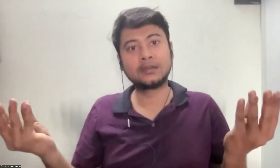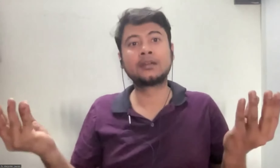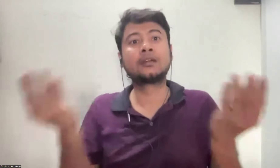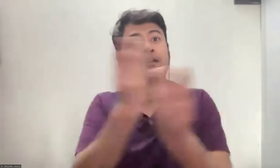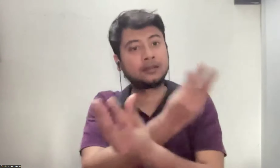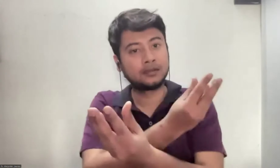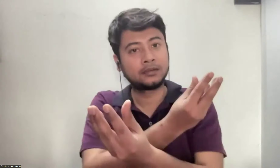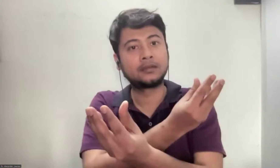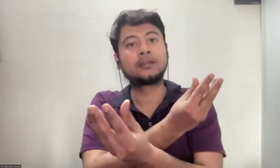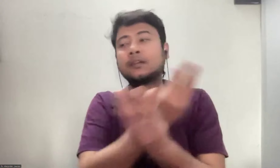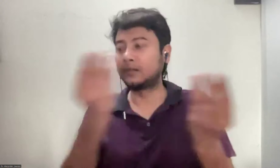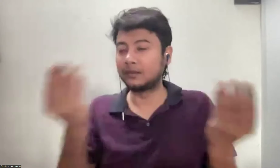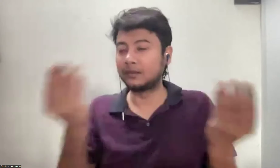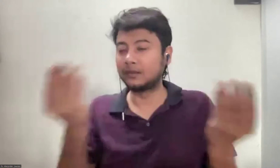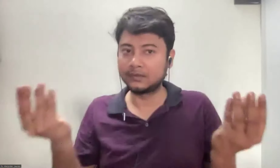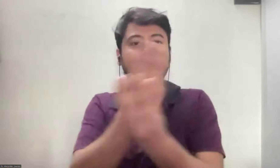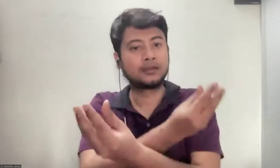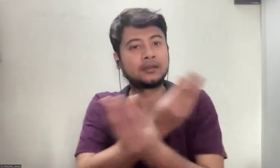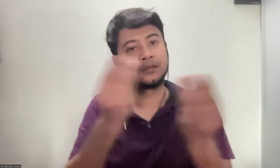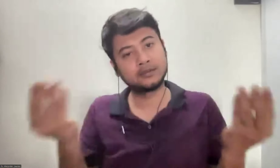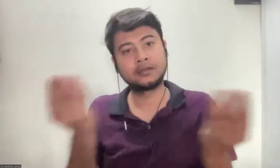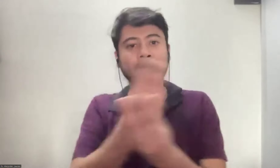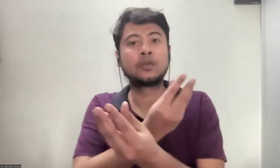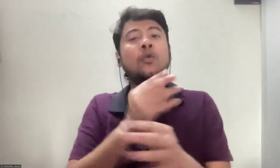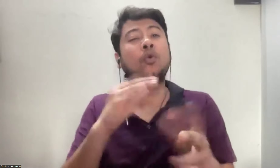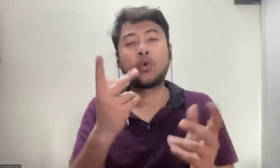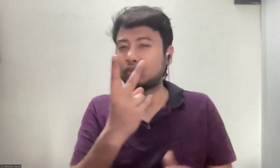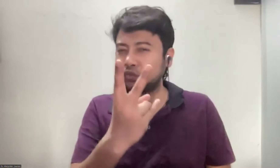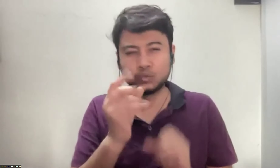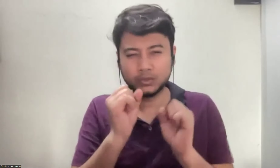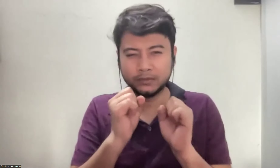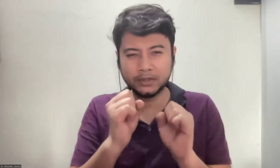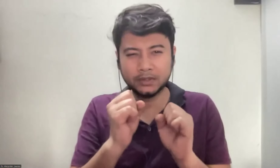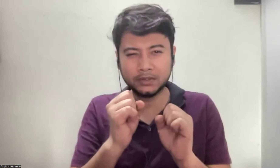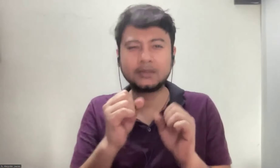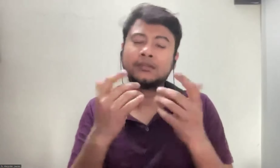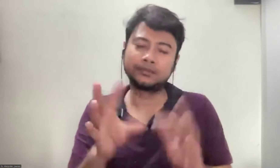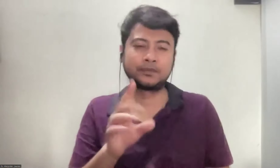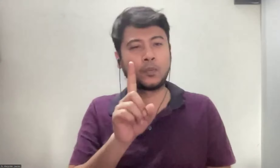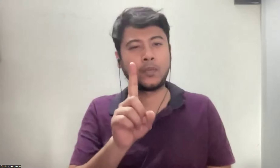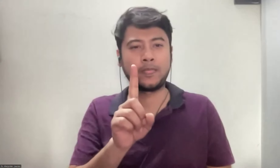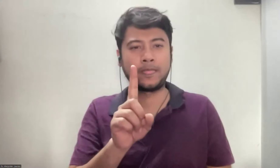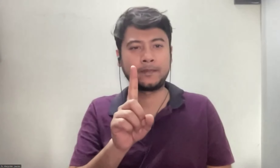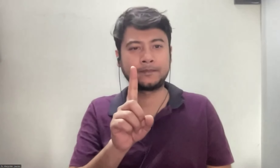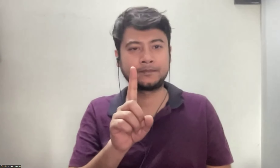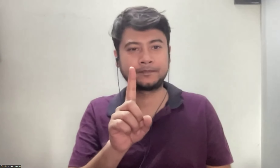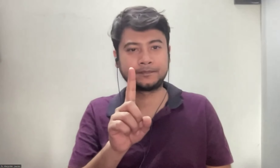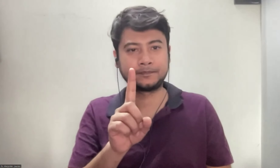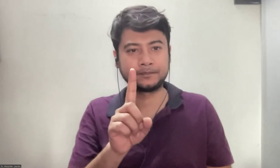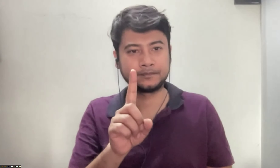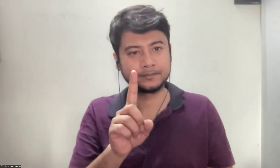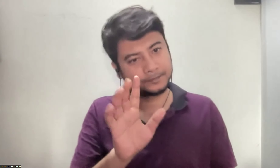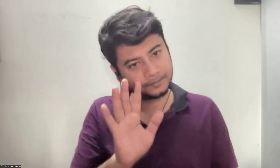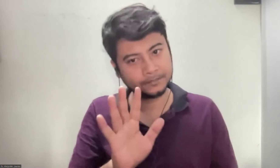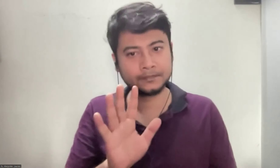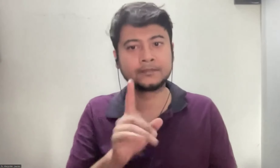Okay. We offer Tulsi at the feet of Vishnu, Krishna, Rama, Narasimhadev. We do